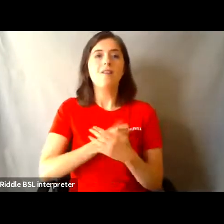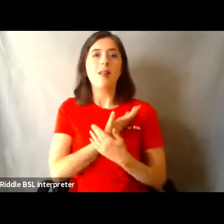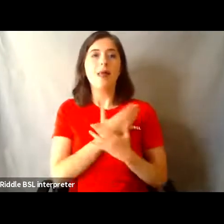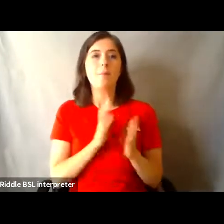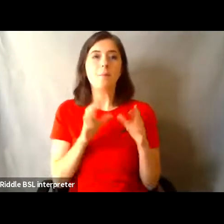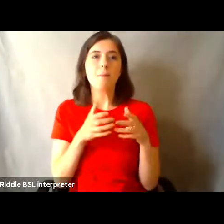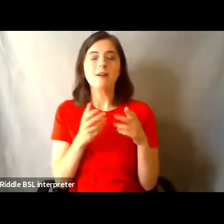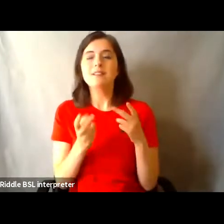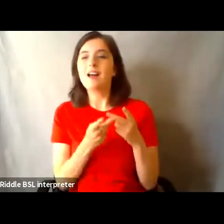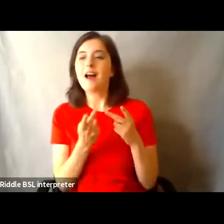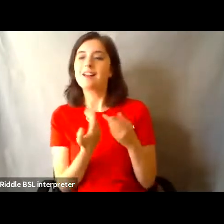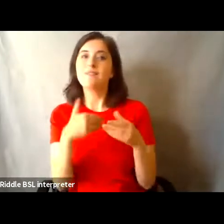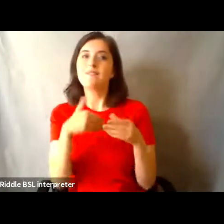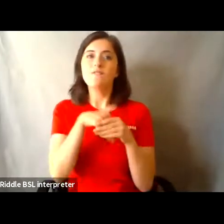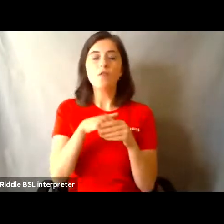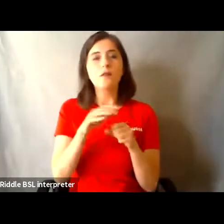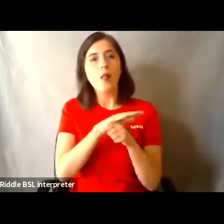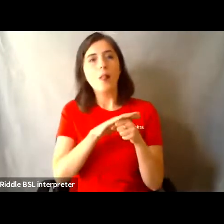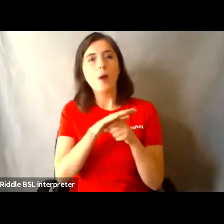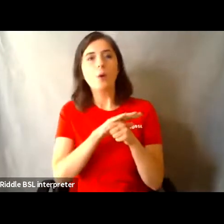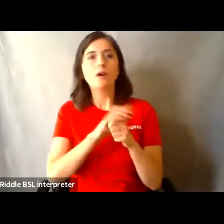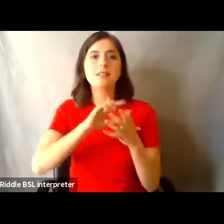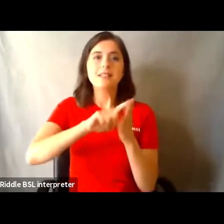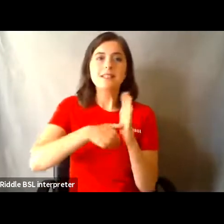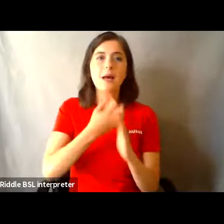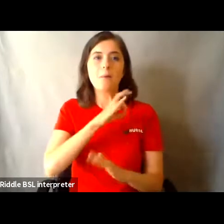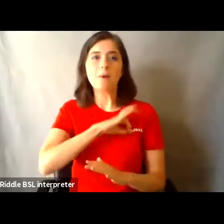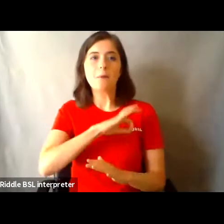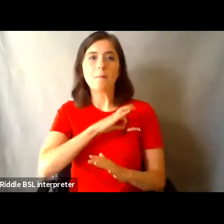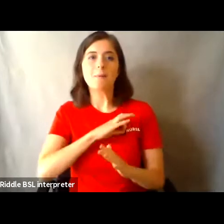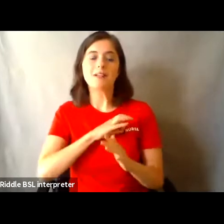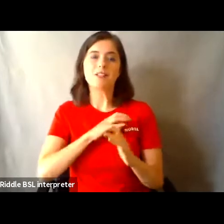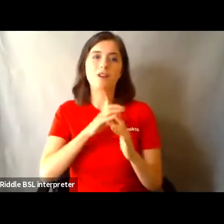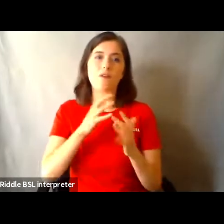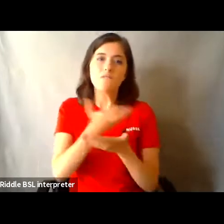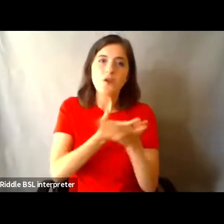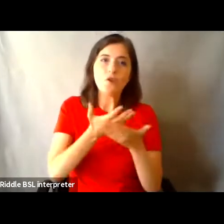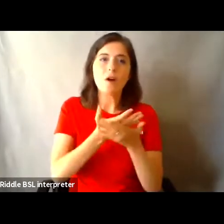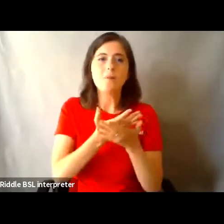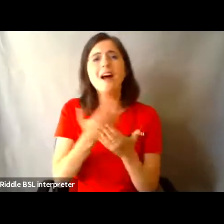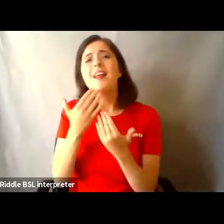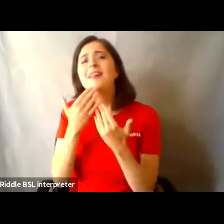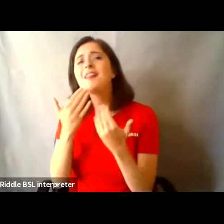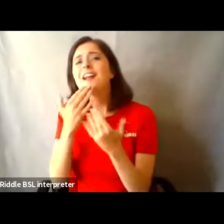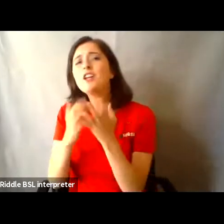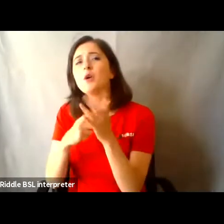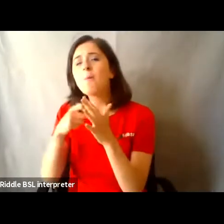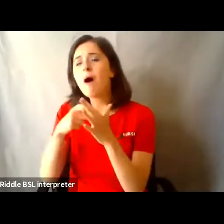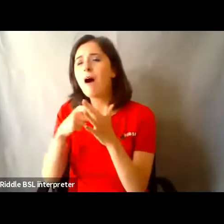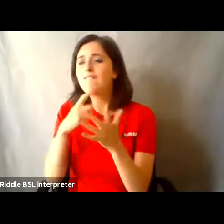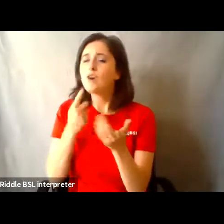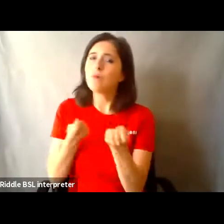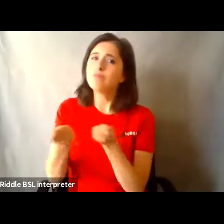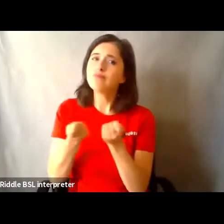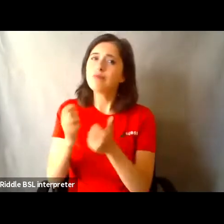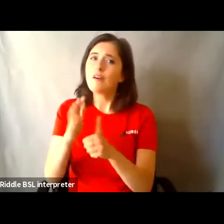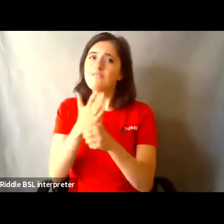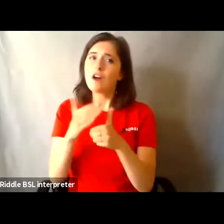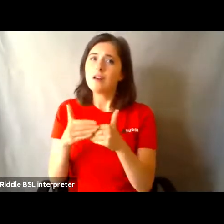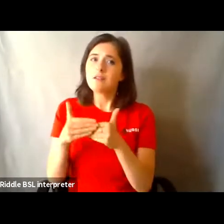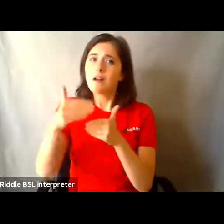Disabled Members Forum with them. Thank you to Mark for sharing the first half so well, and I'm going to take us through the second half